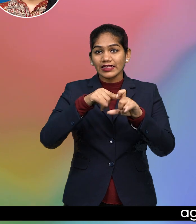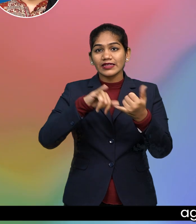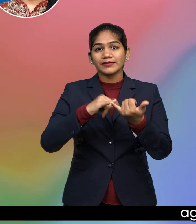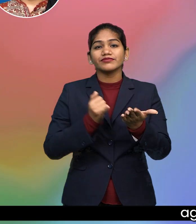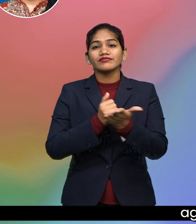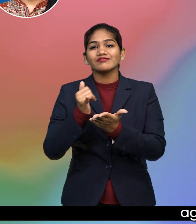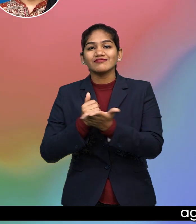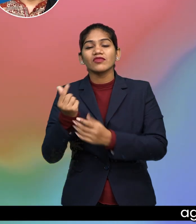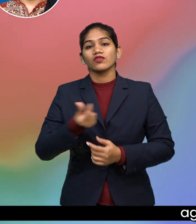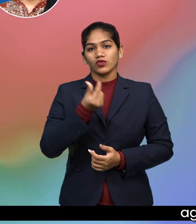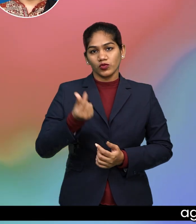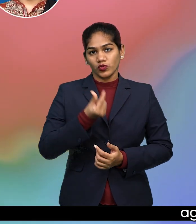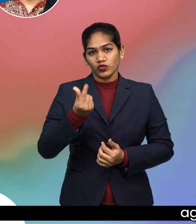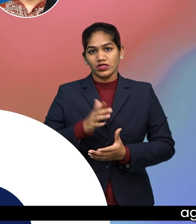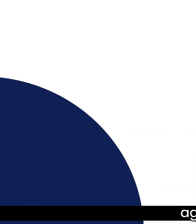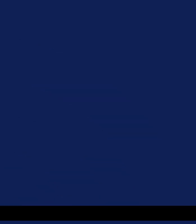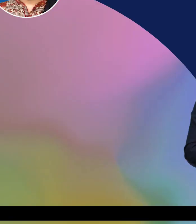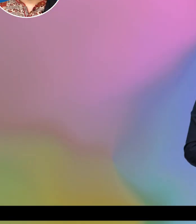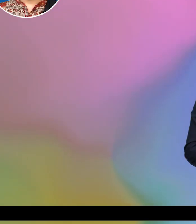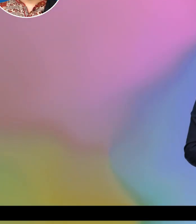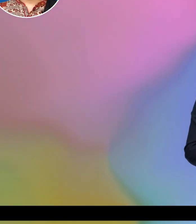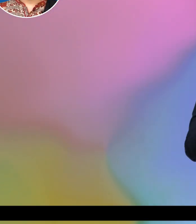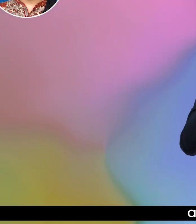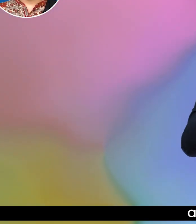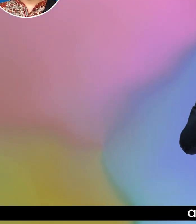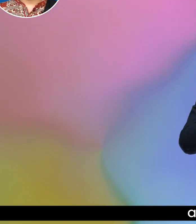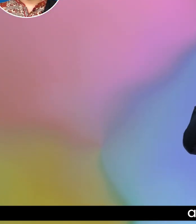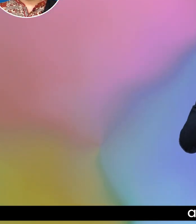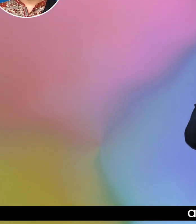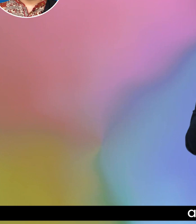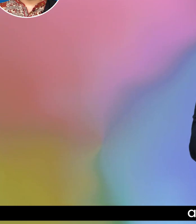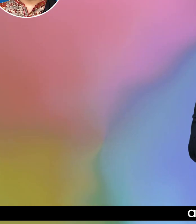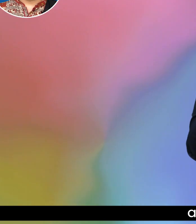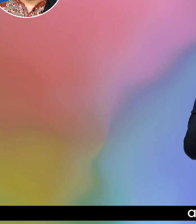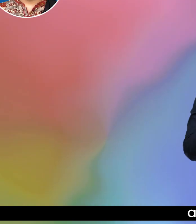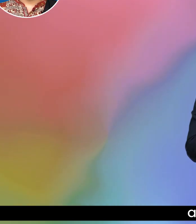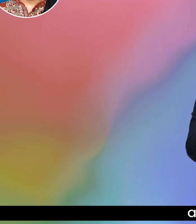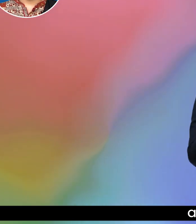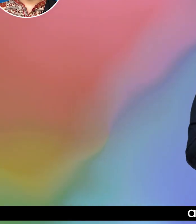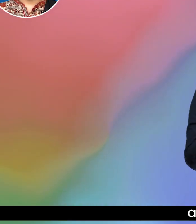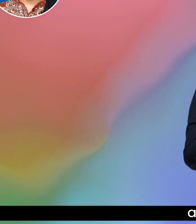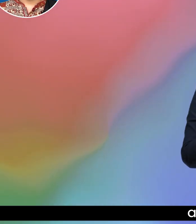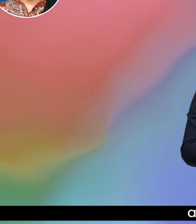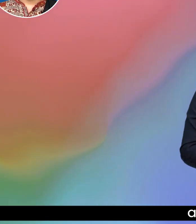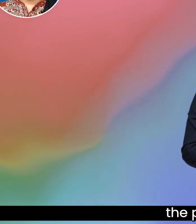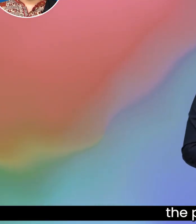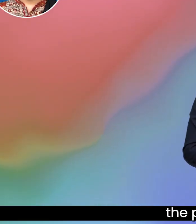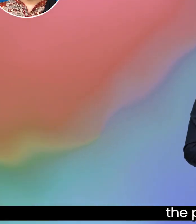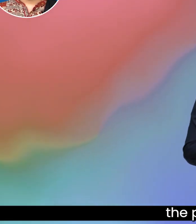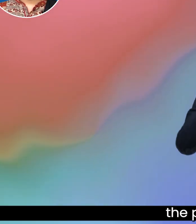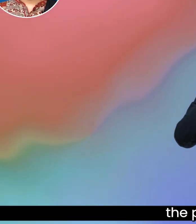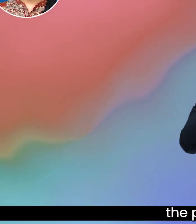agricultural purposes. Such methods also make possible